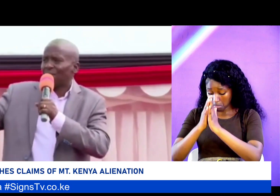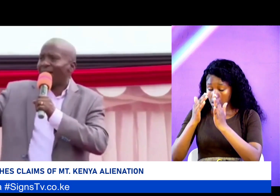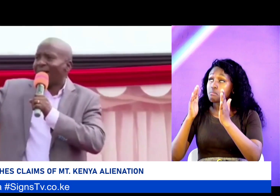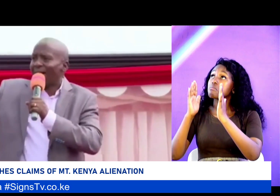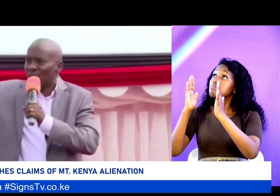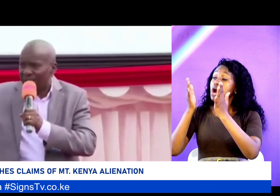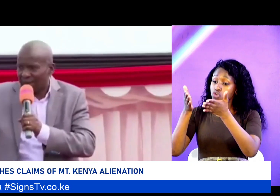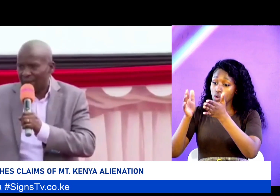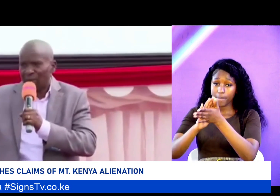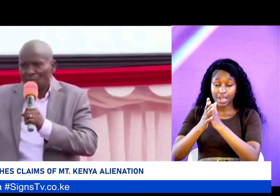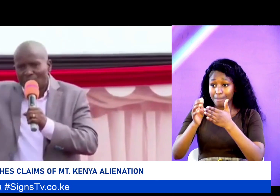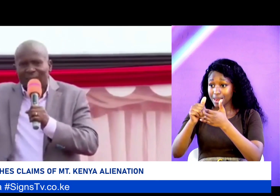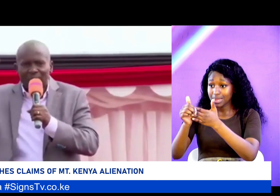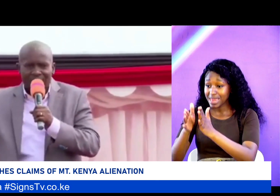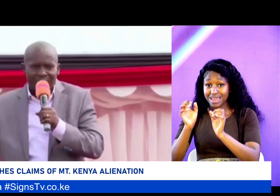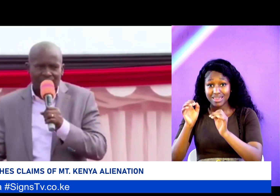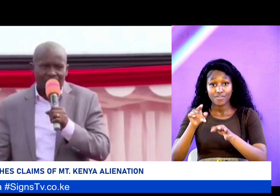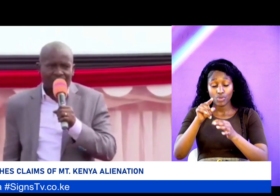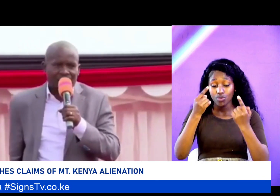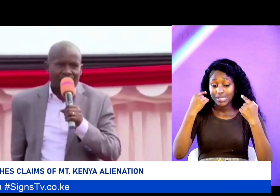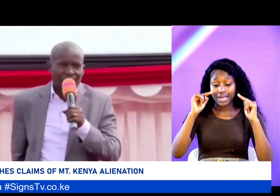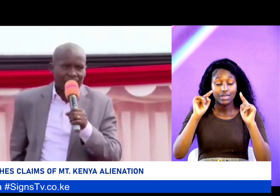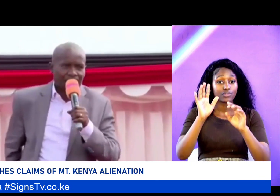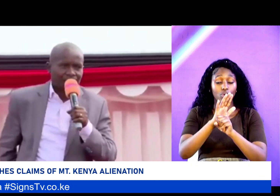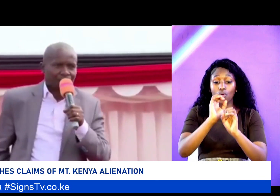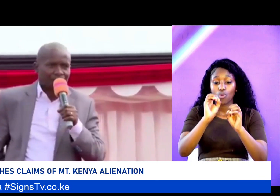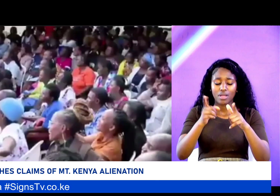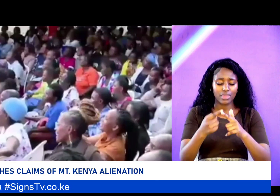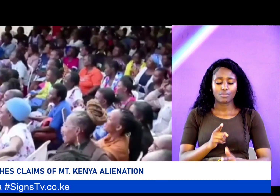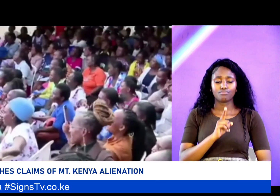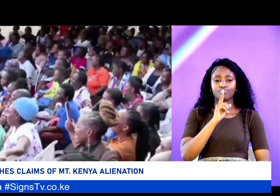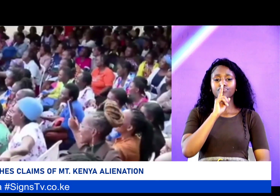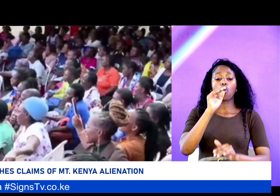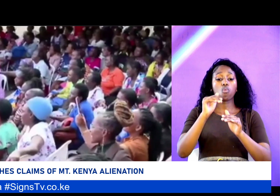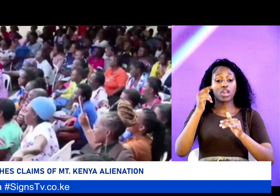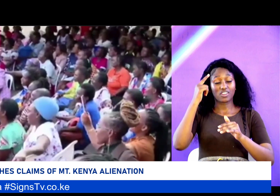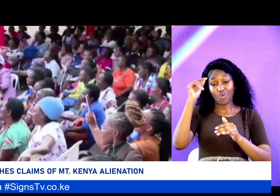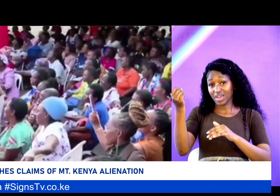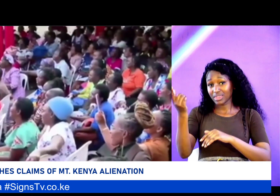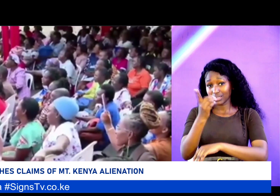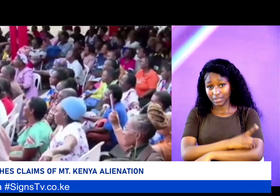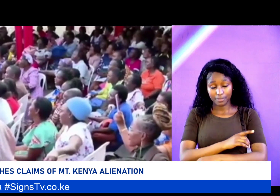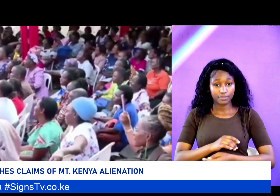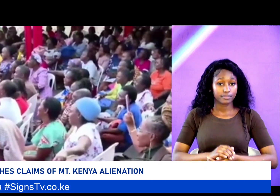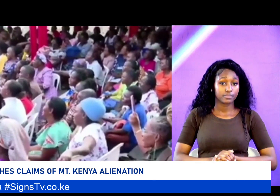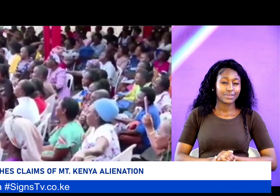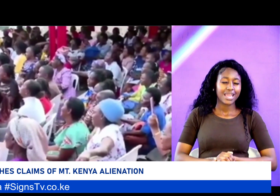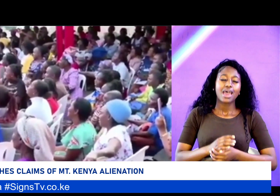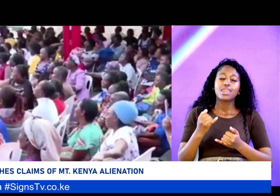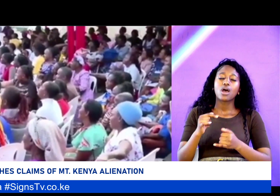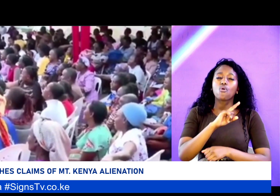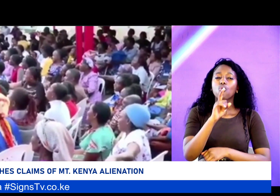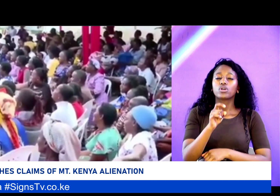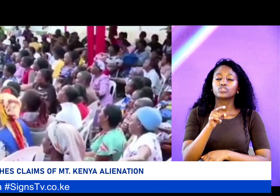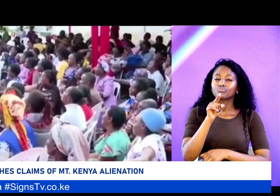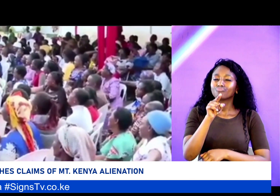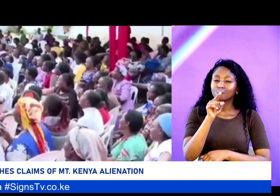ule hatafanikiwa angoje, Mungu atamsaidia siku nyingine. Jiulize wewe, mbona